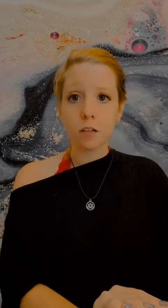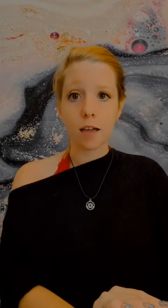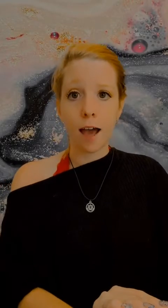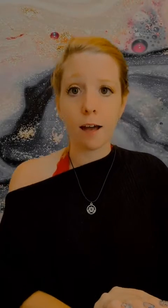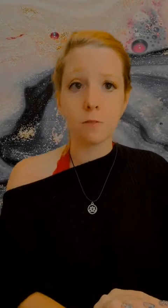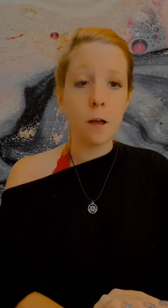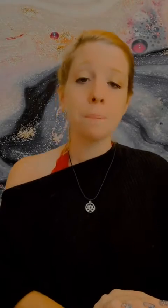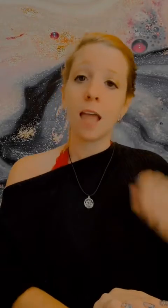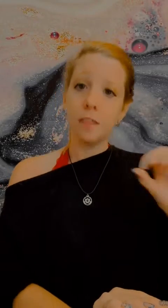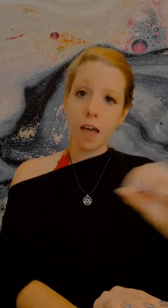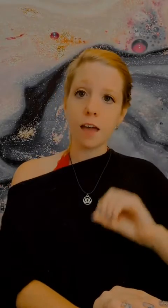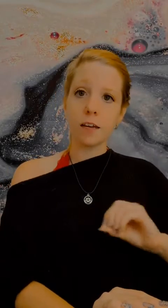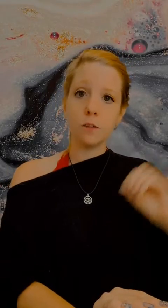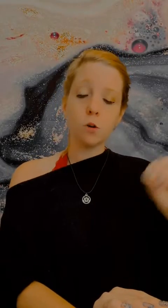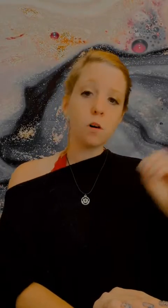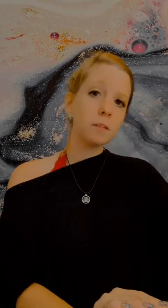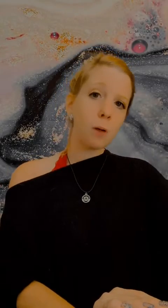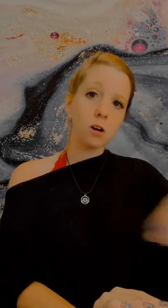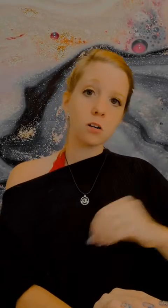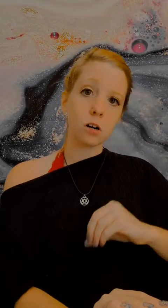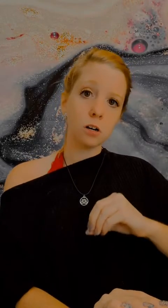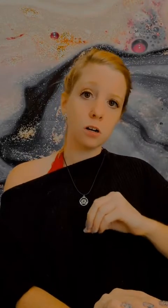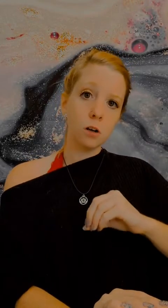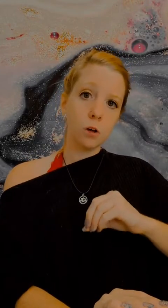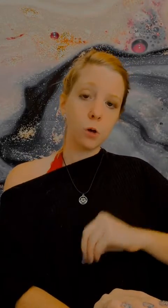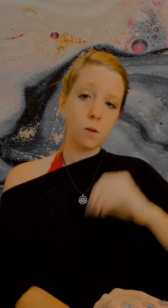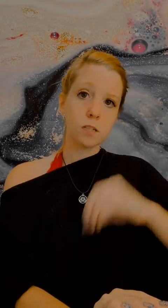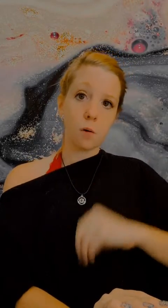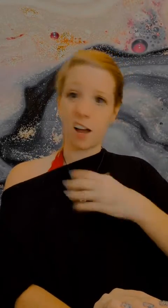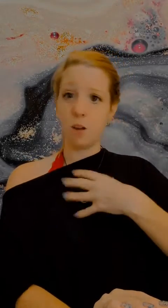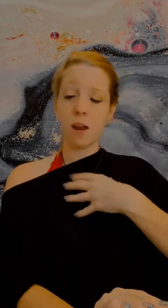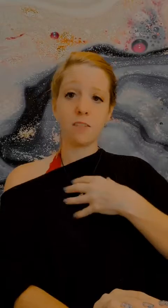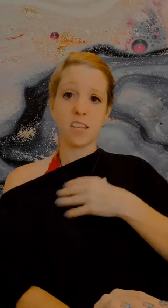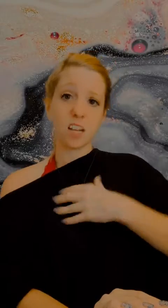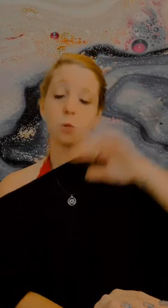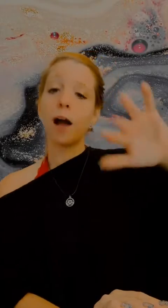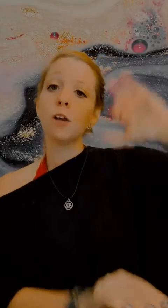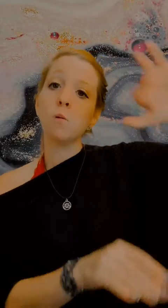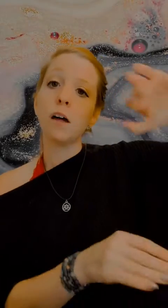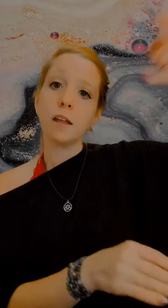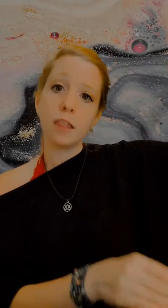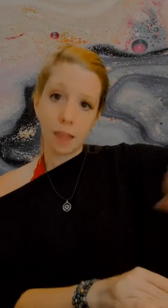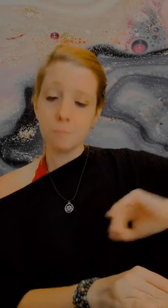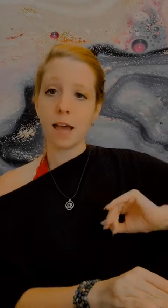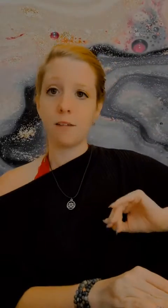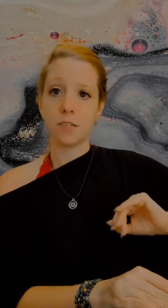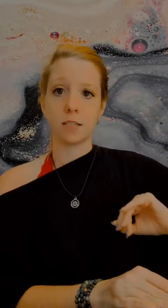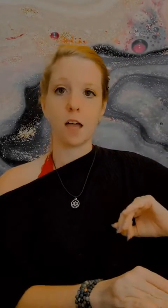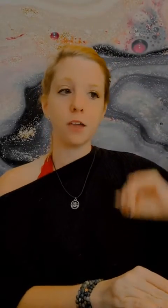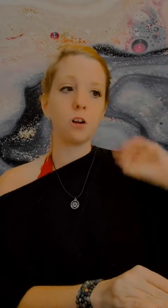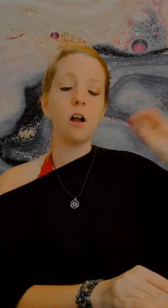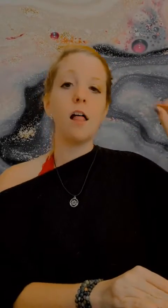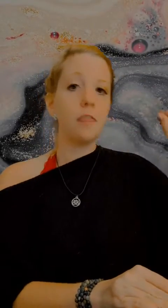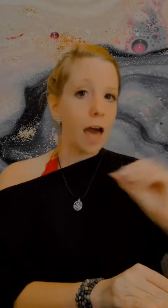to have. And then if you're the partner who is going, I don't want to have sex, so I don't want them to have sex either, that is